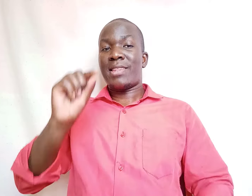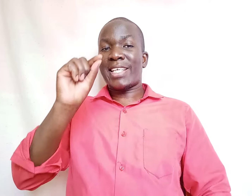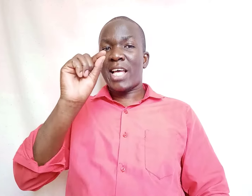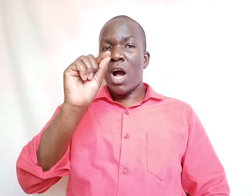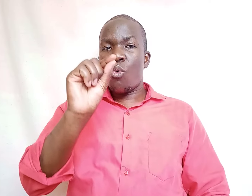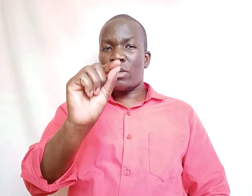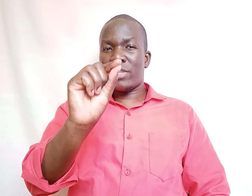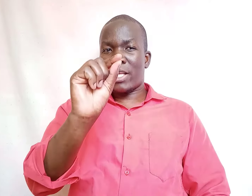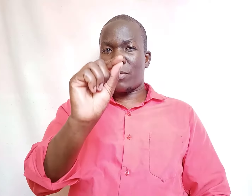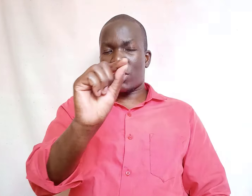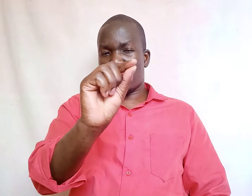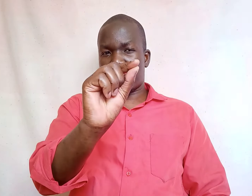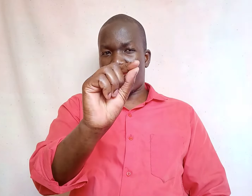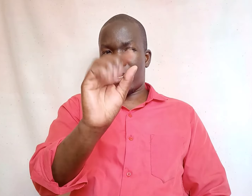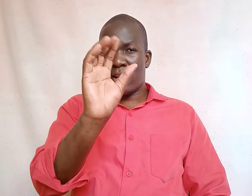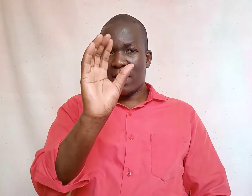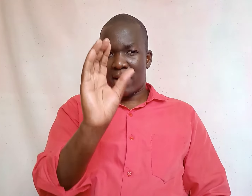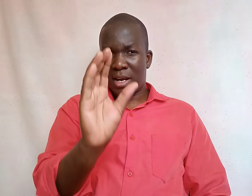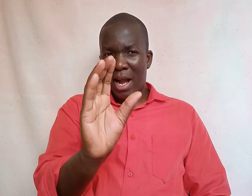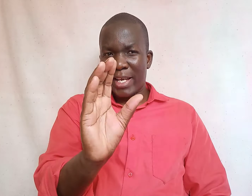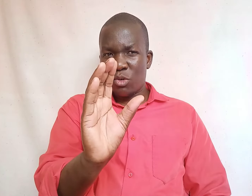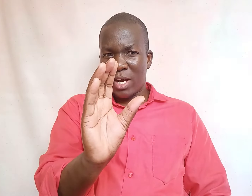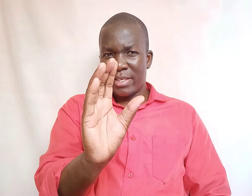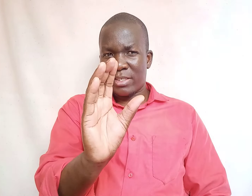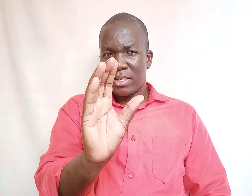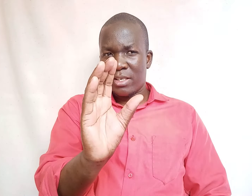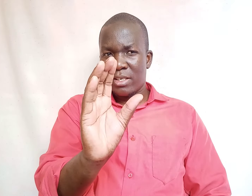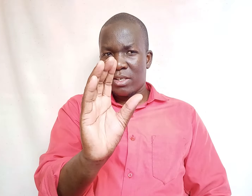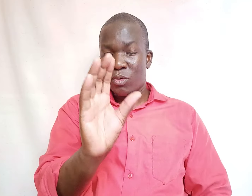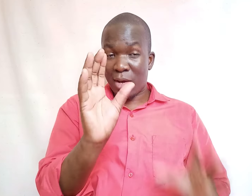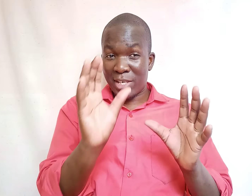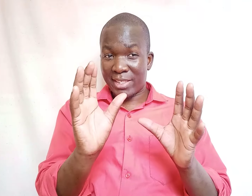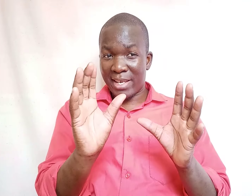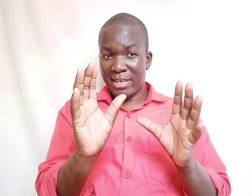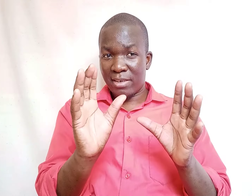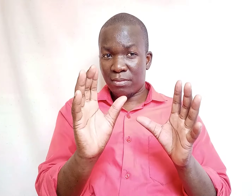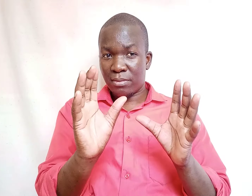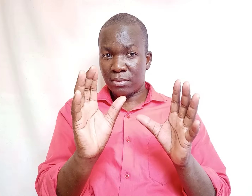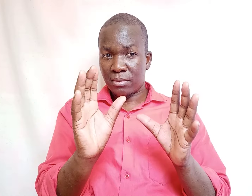That's how one of the interpreters will sign. Again, look at this. What I've just signed.